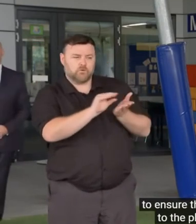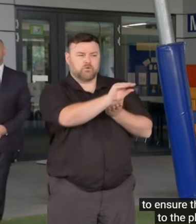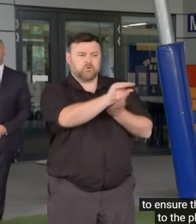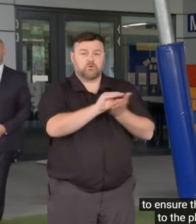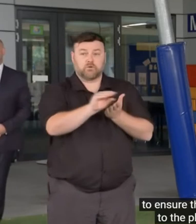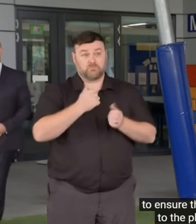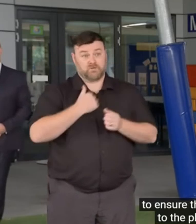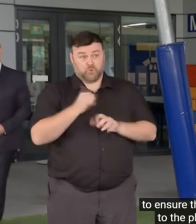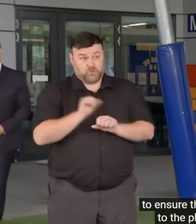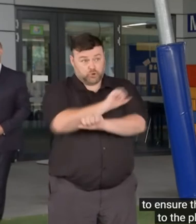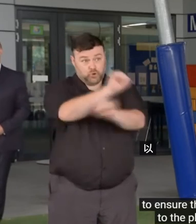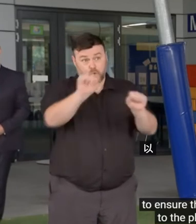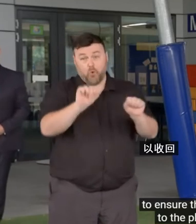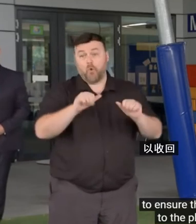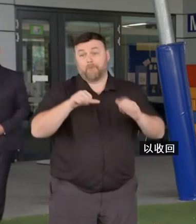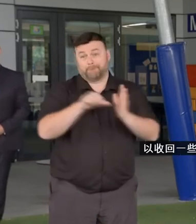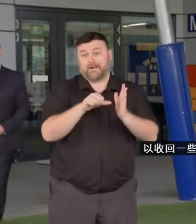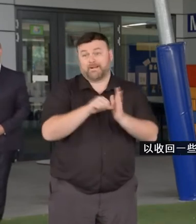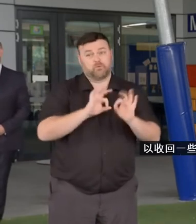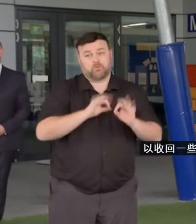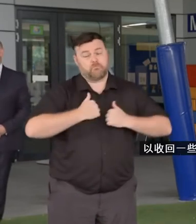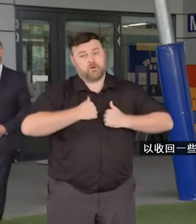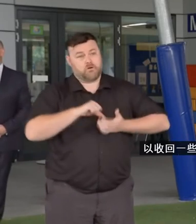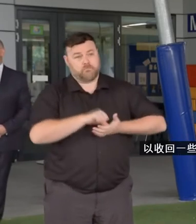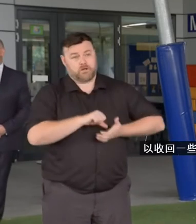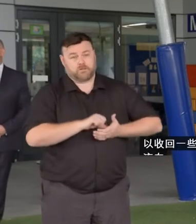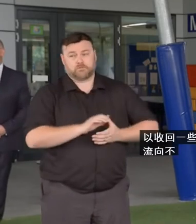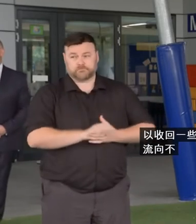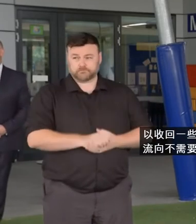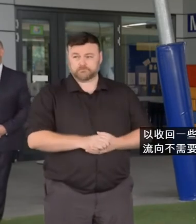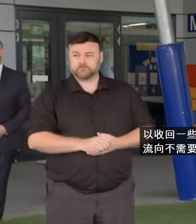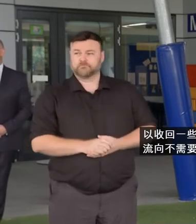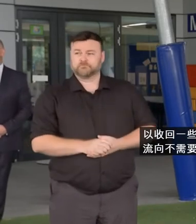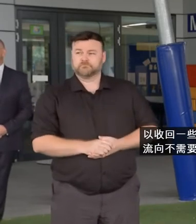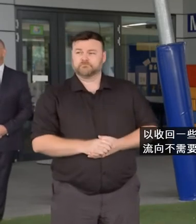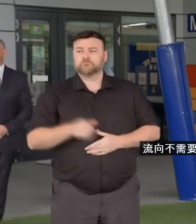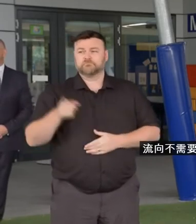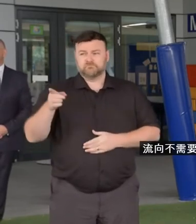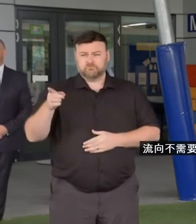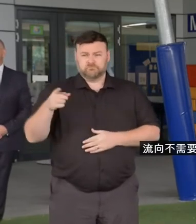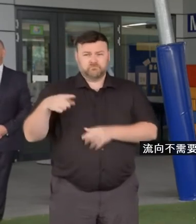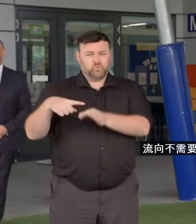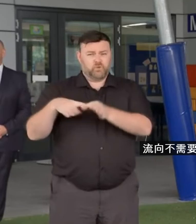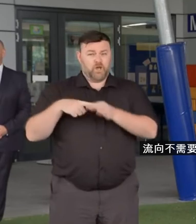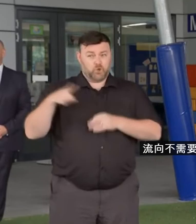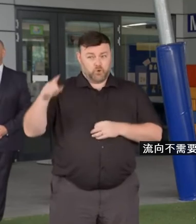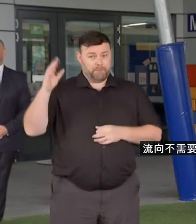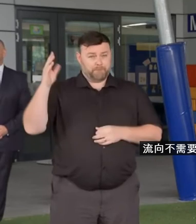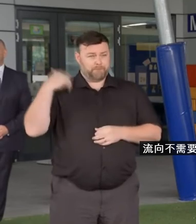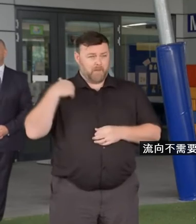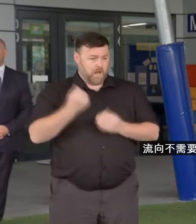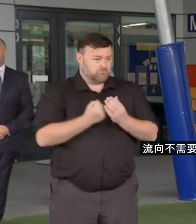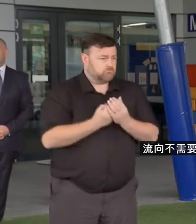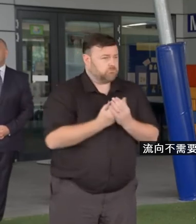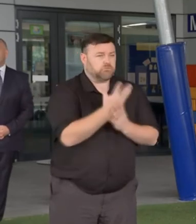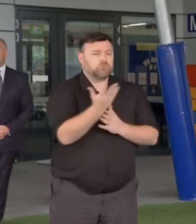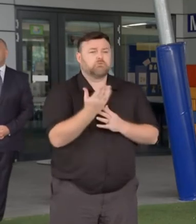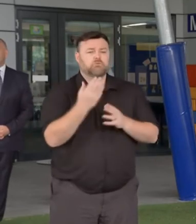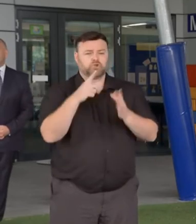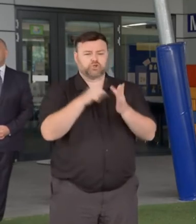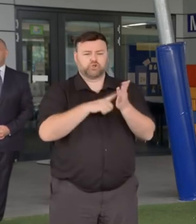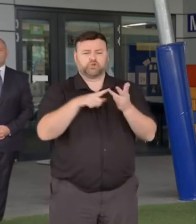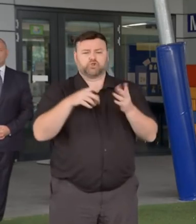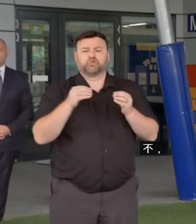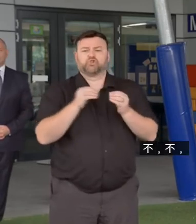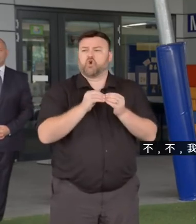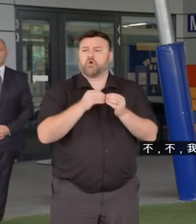Should the Feds have done more to claw back some of that JobKeeper money that went to businesses that didn't need it? You just mentioned it as